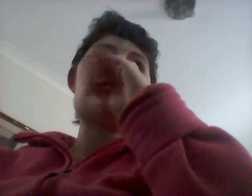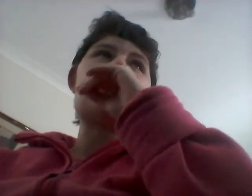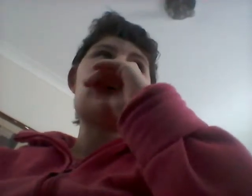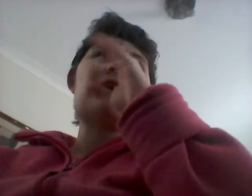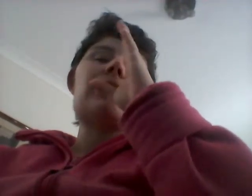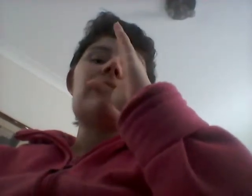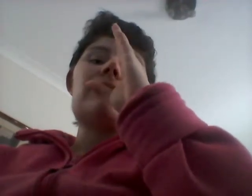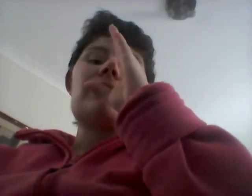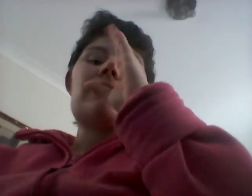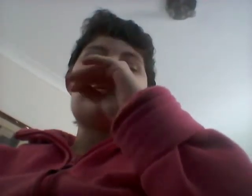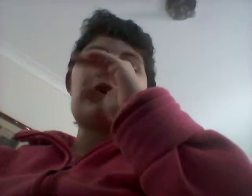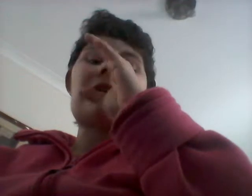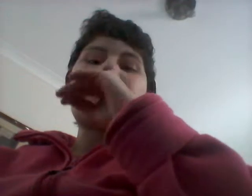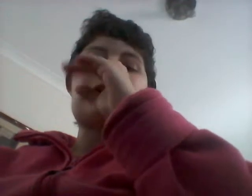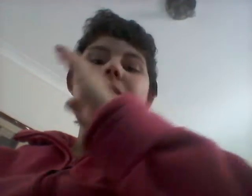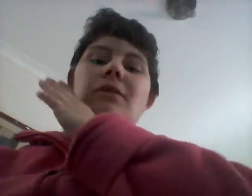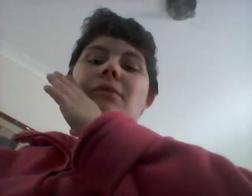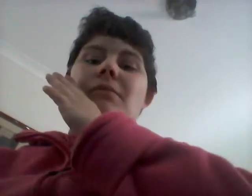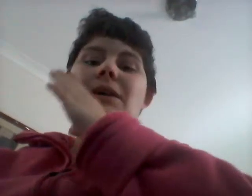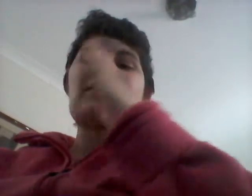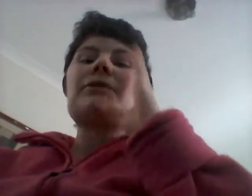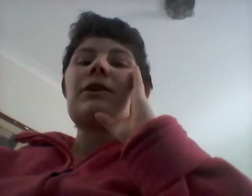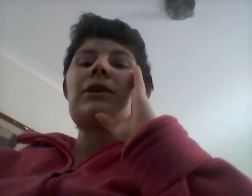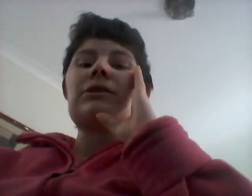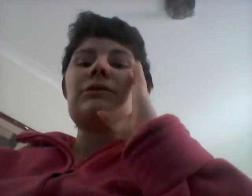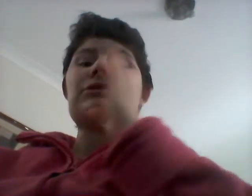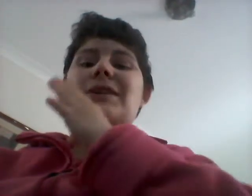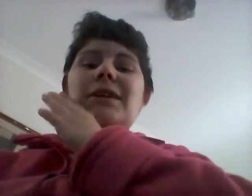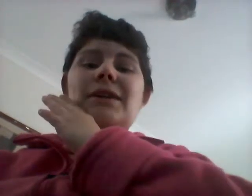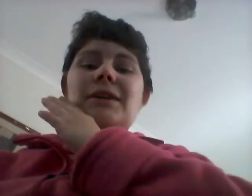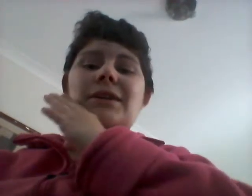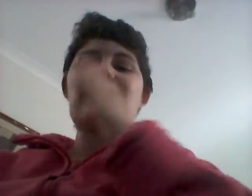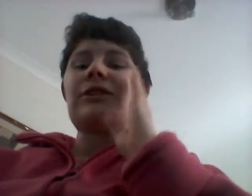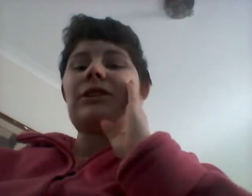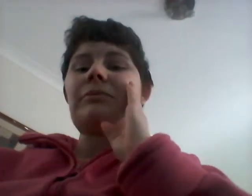quack. Quack, quack, oh, MacDonald had a farm.